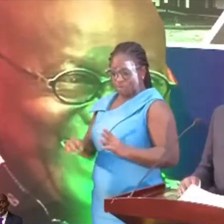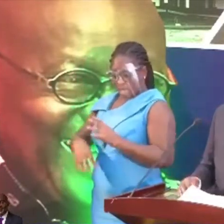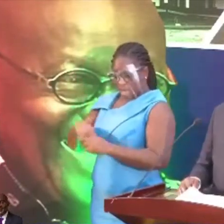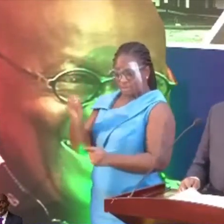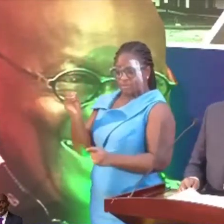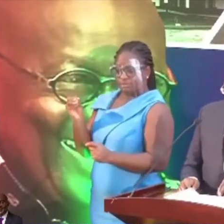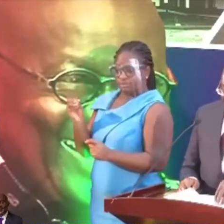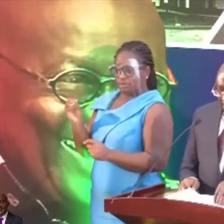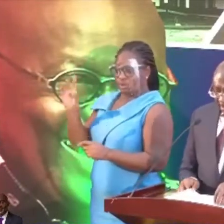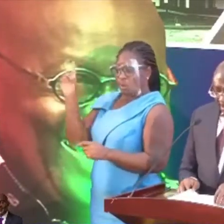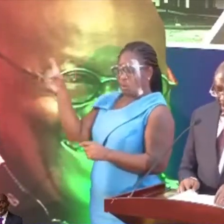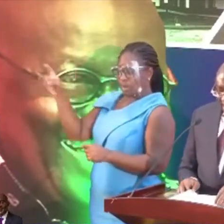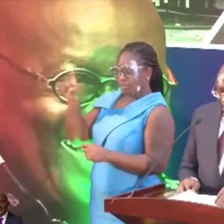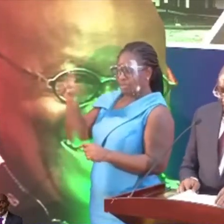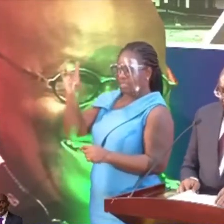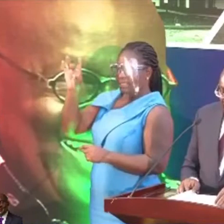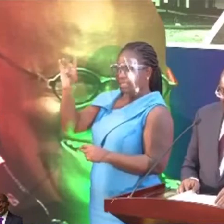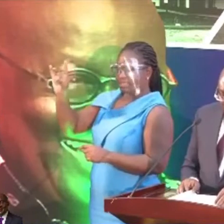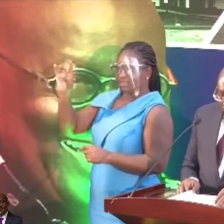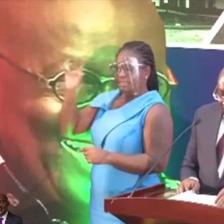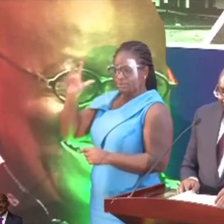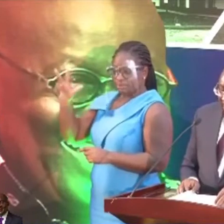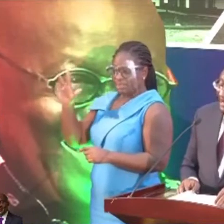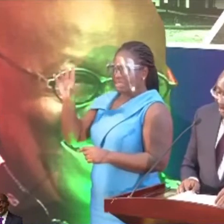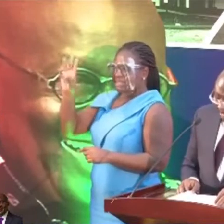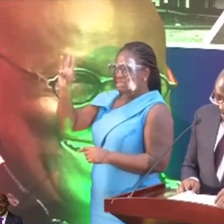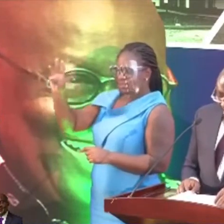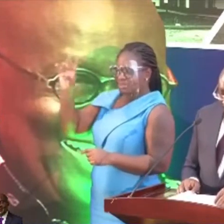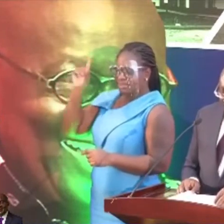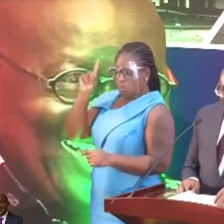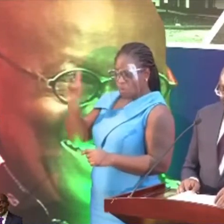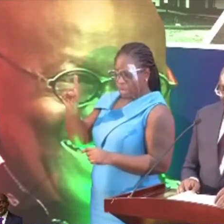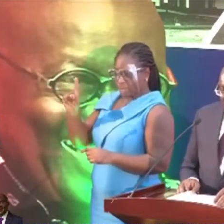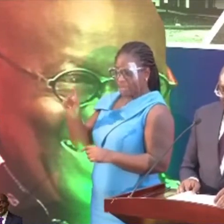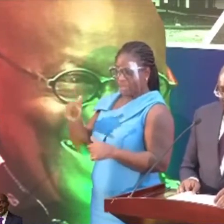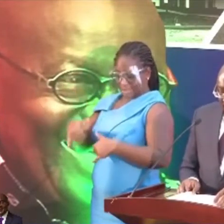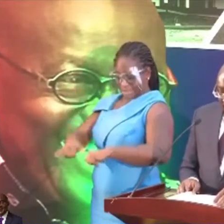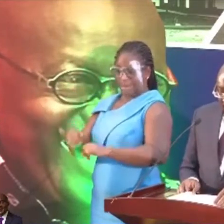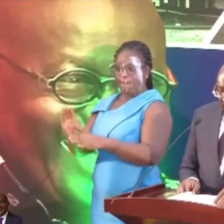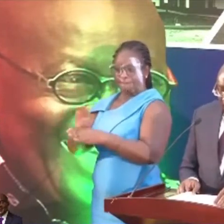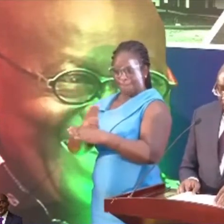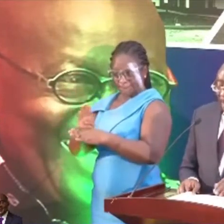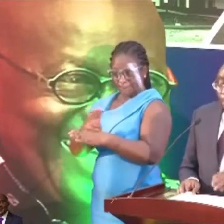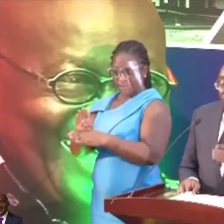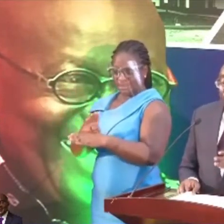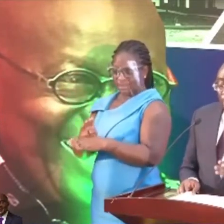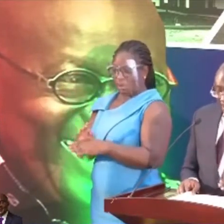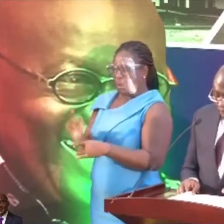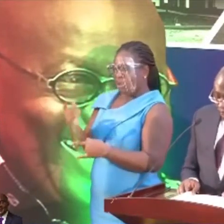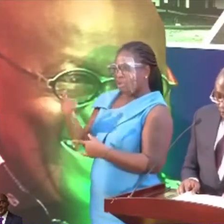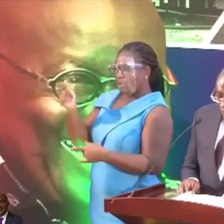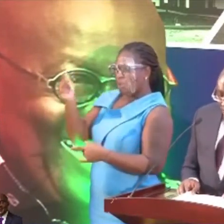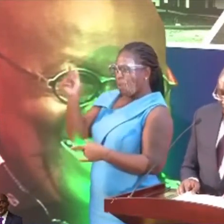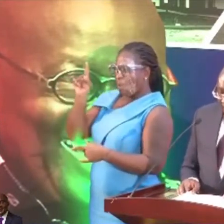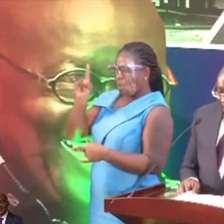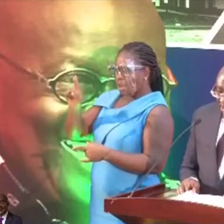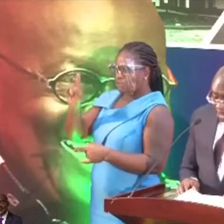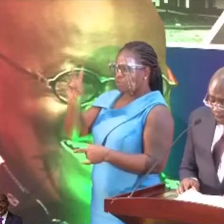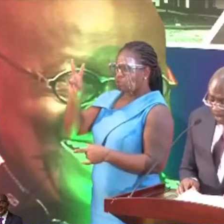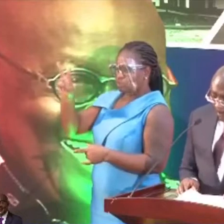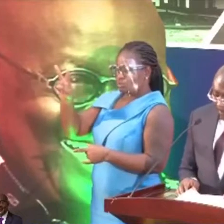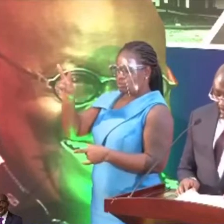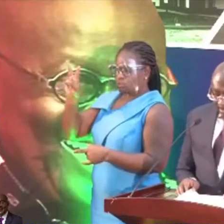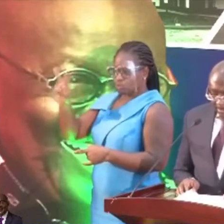the 183 companies, 61 are existing companies, while 122 are